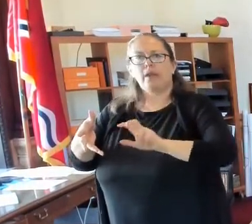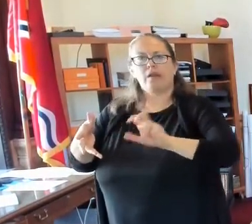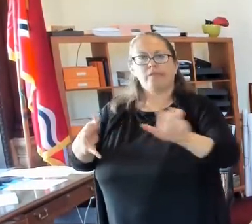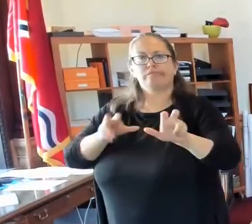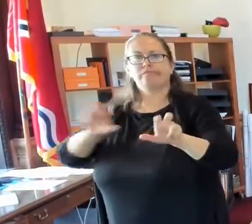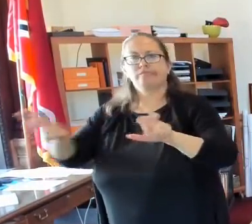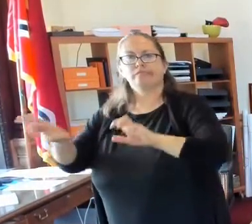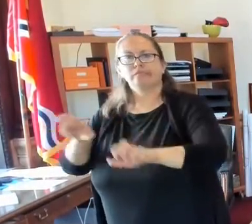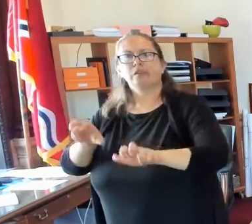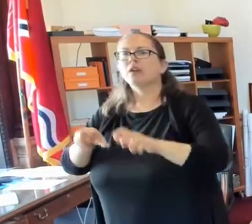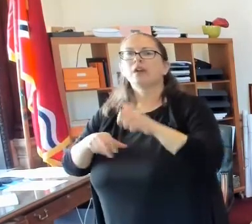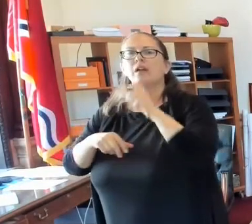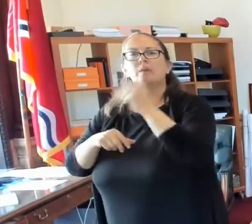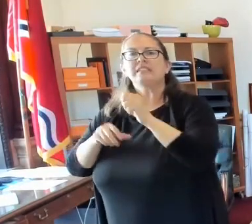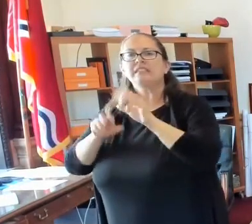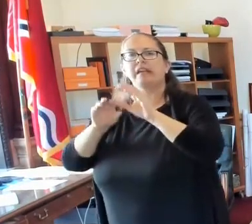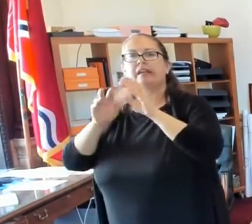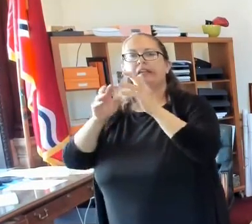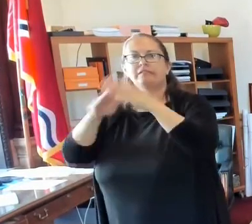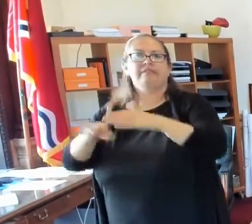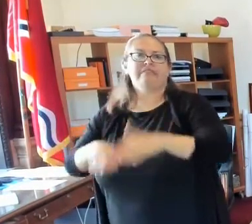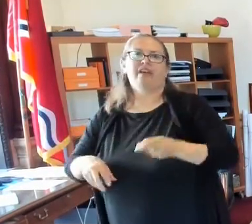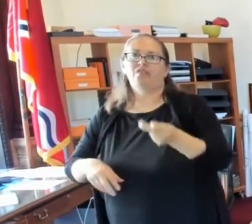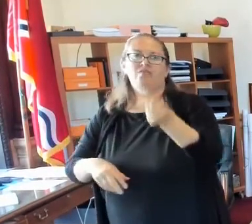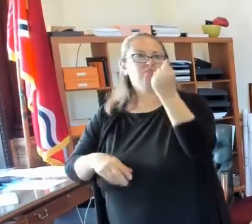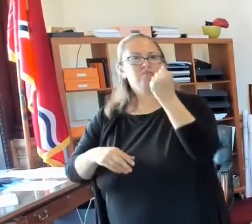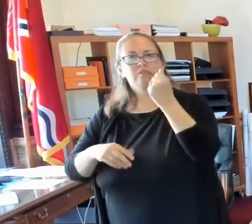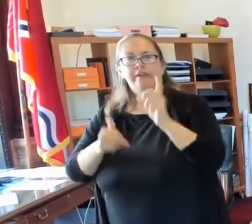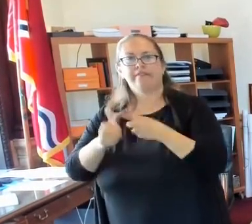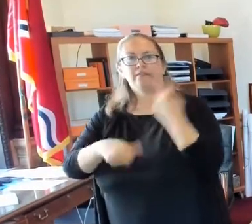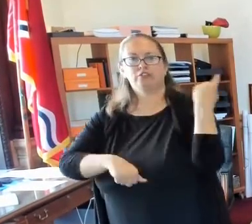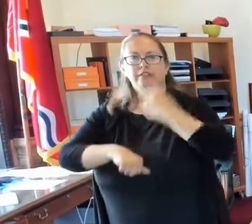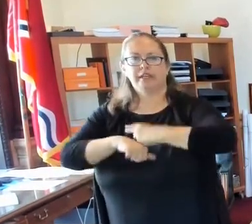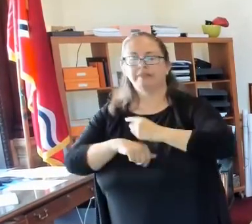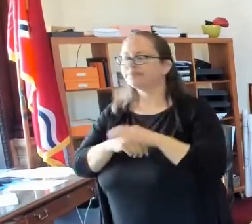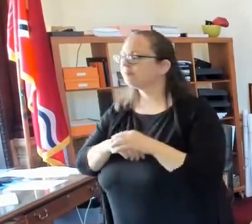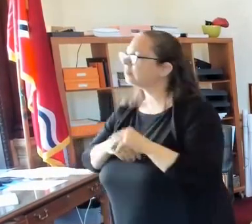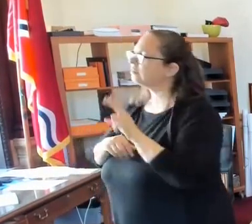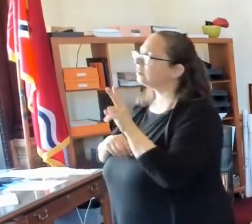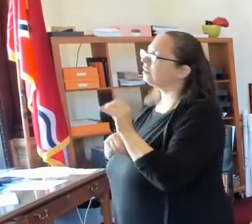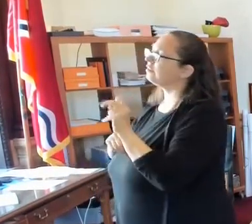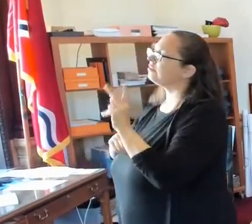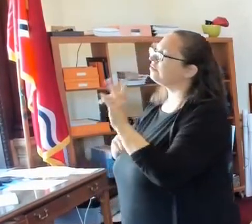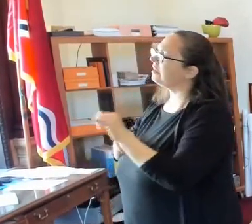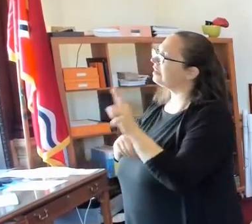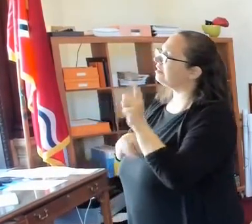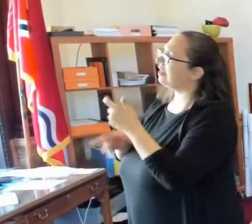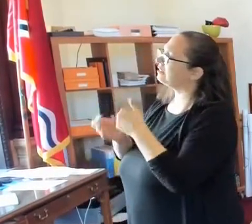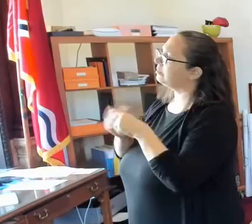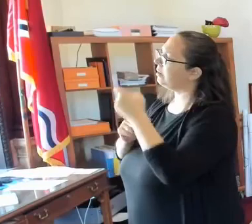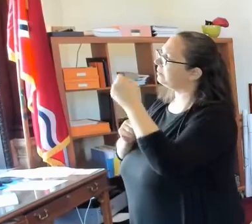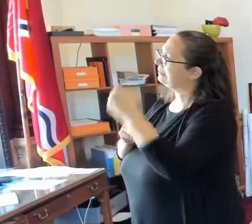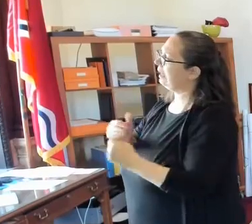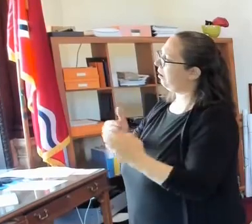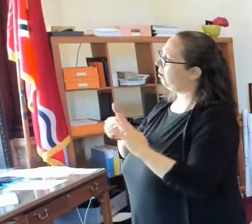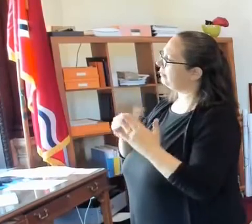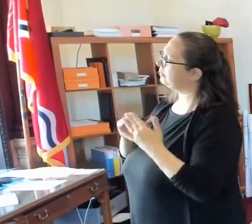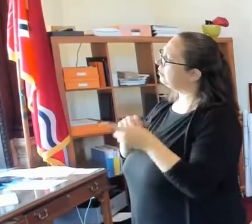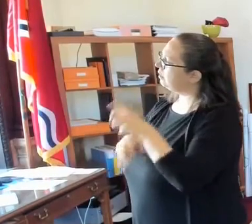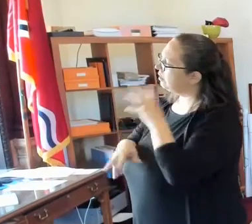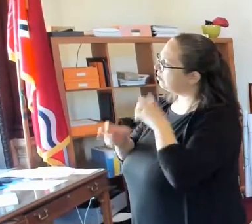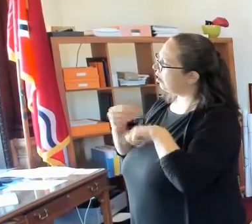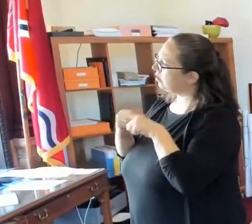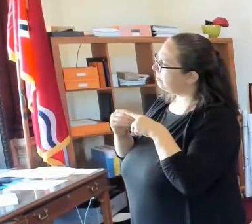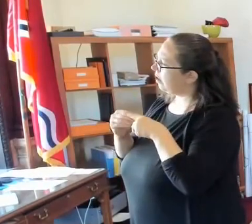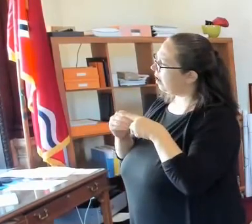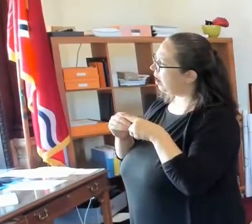all on day one. Vicky's question, Mayor, on Southside COVID cases. Mm-hmm. You talked about a surge